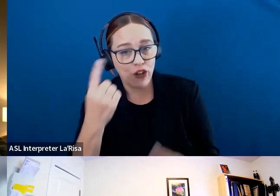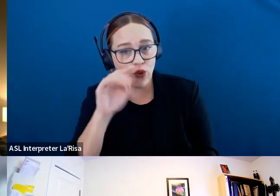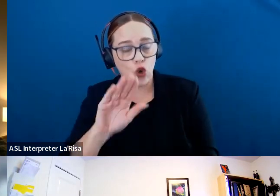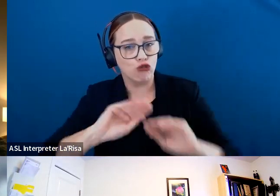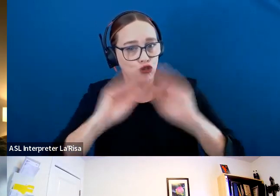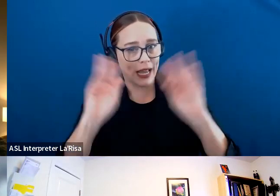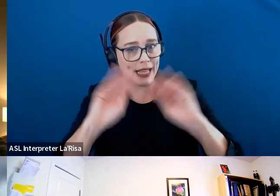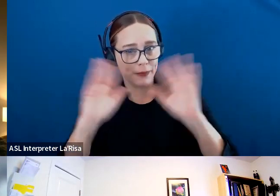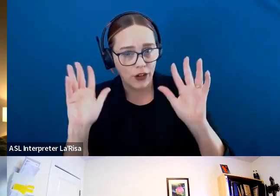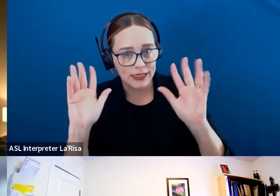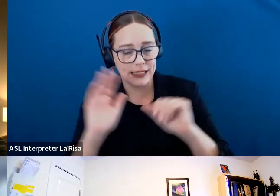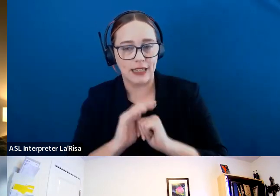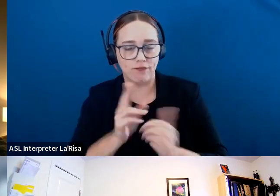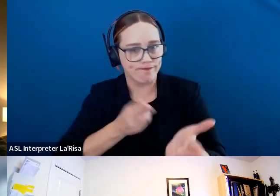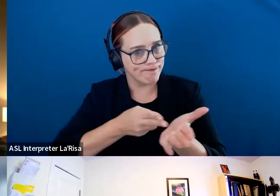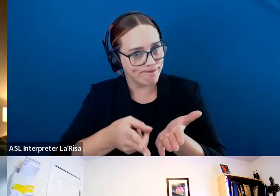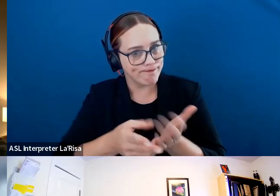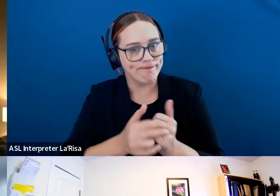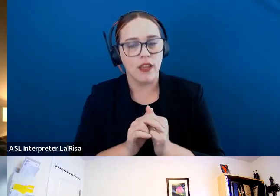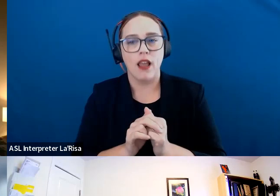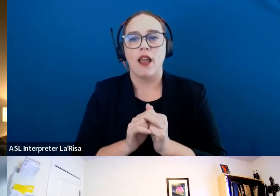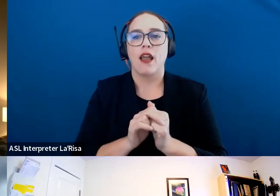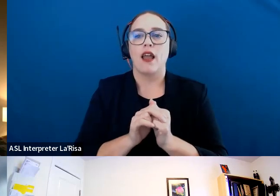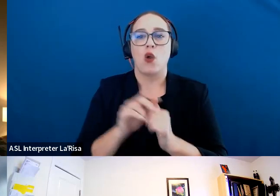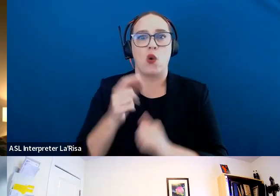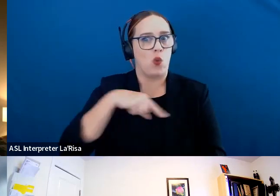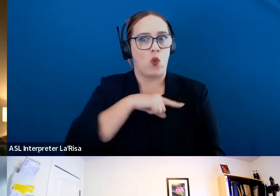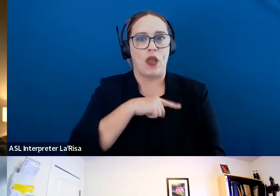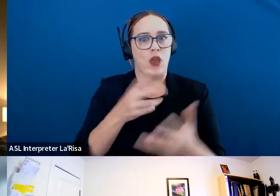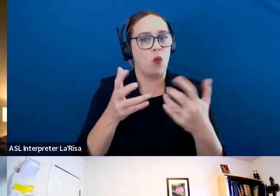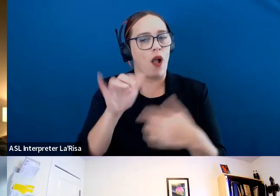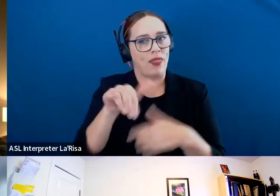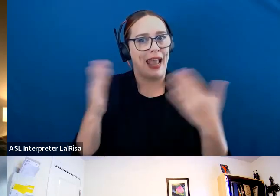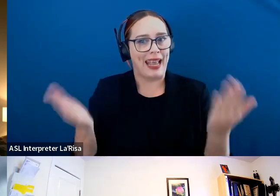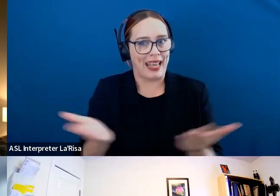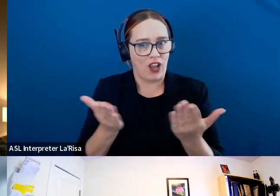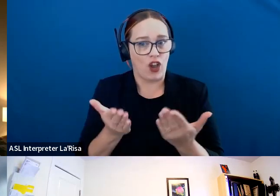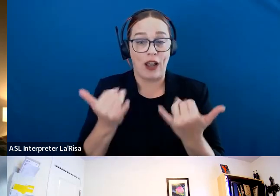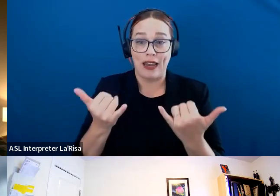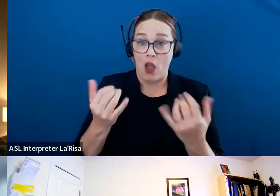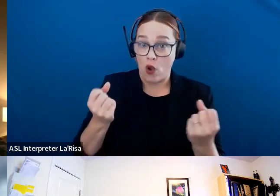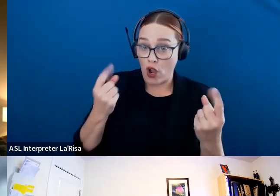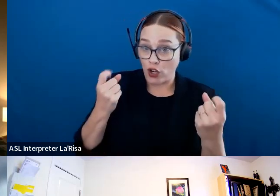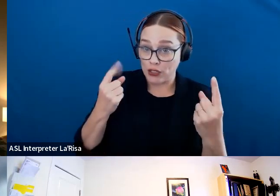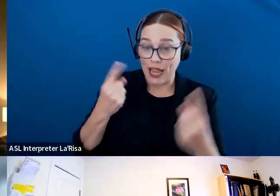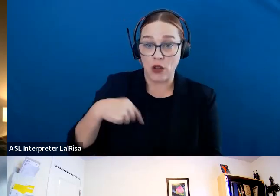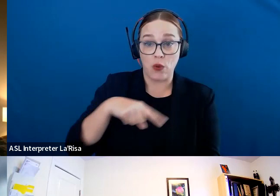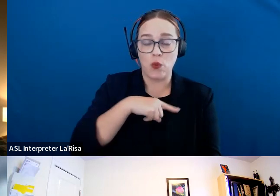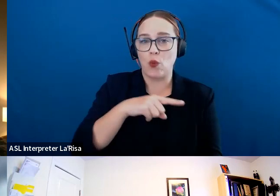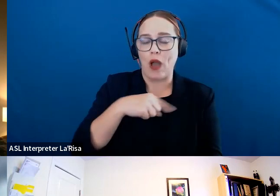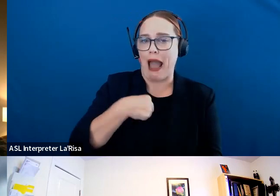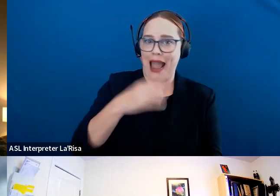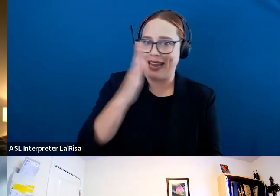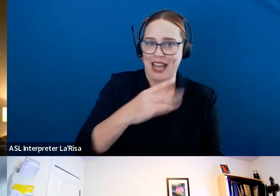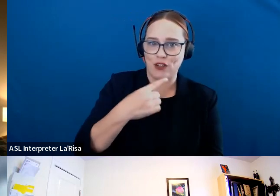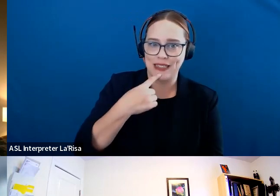the DETAC. First and foremost, I want to clarify that I never said we solely serve people with IDD. We focus on